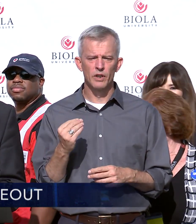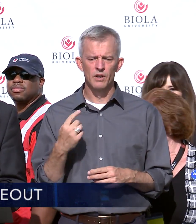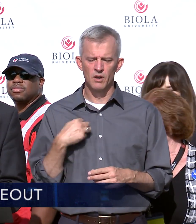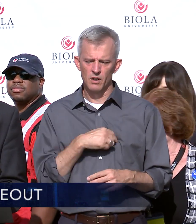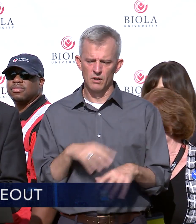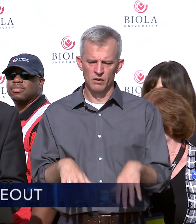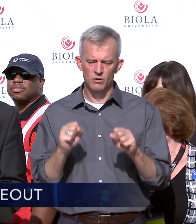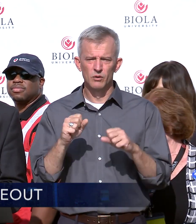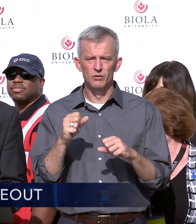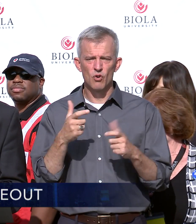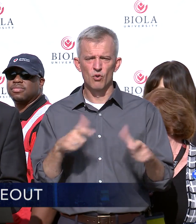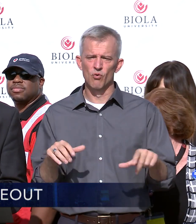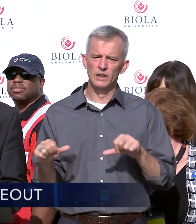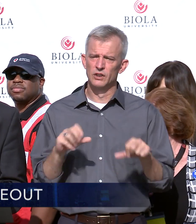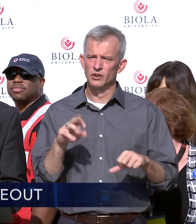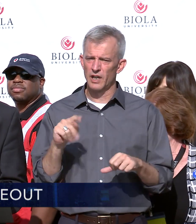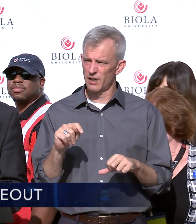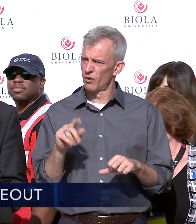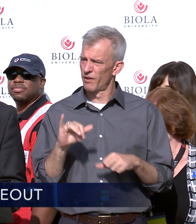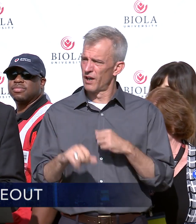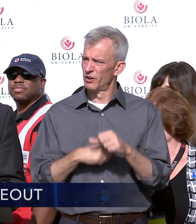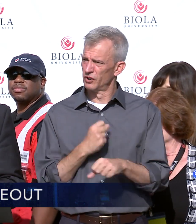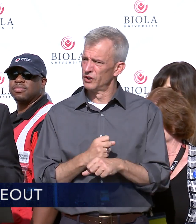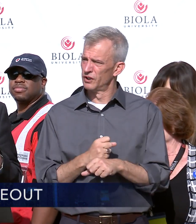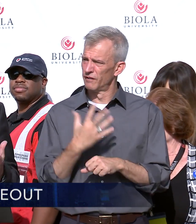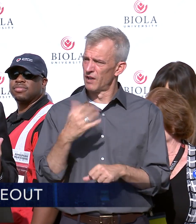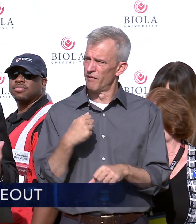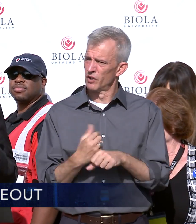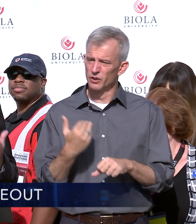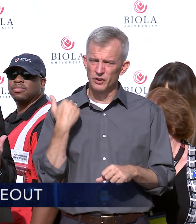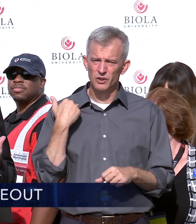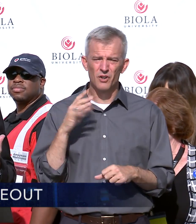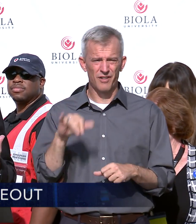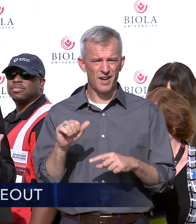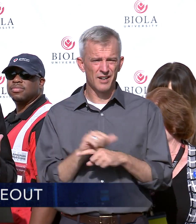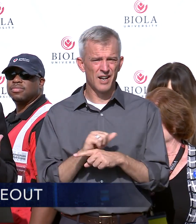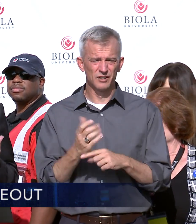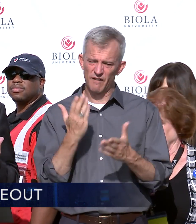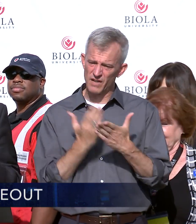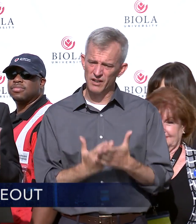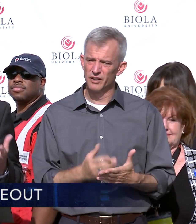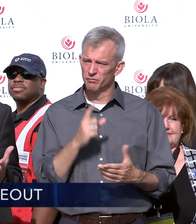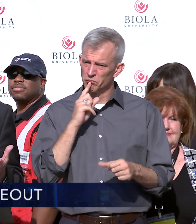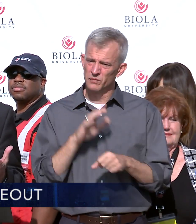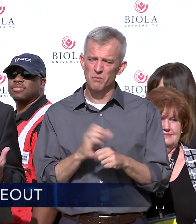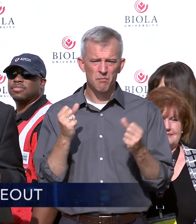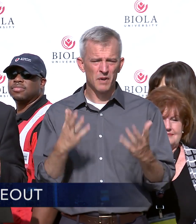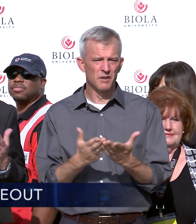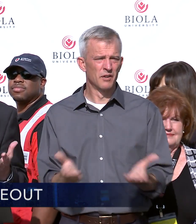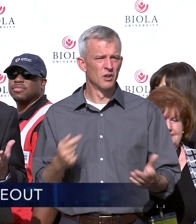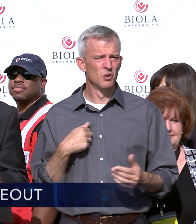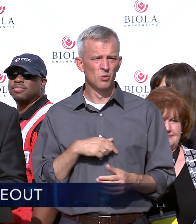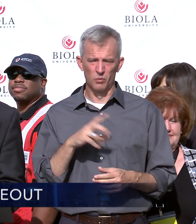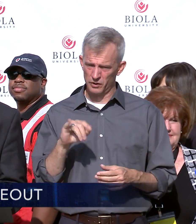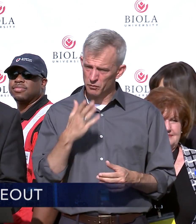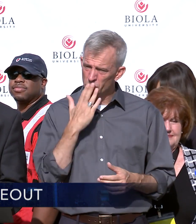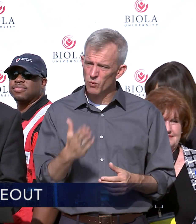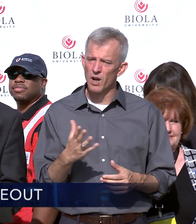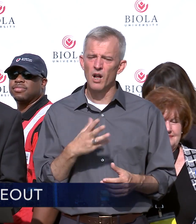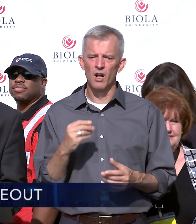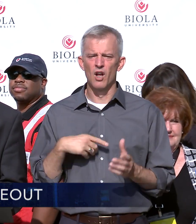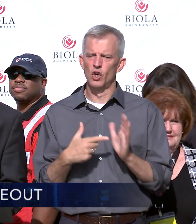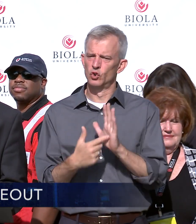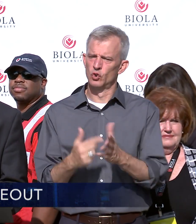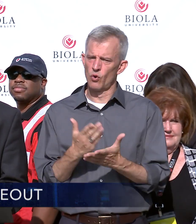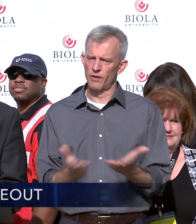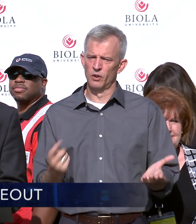Great ShakeOut in that year, and that was an exercise that validated and confirmed many things that we had done well. It exposed some things that we needed to